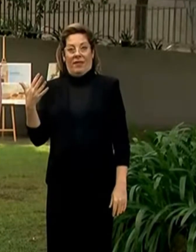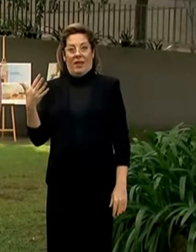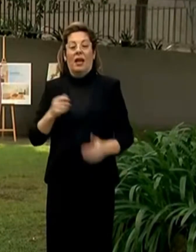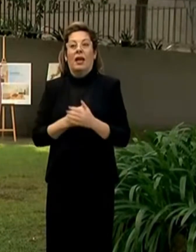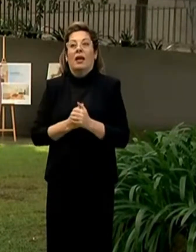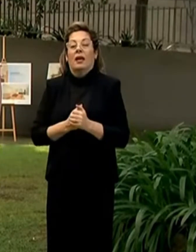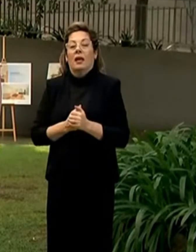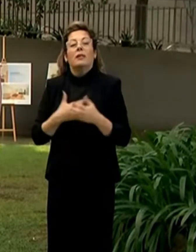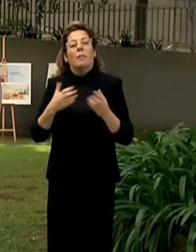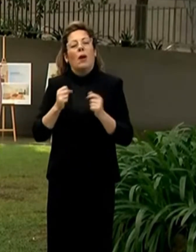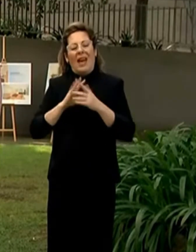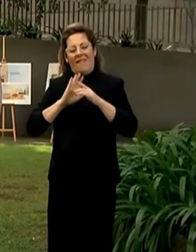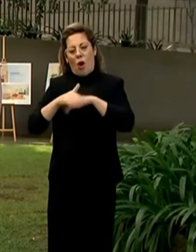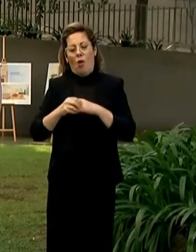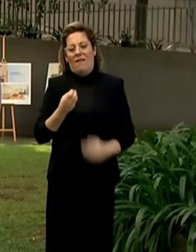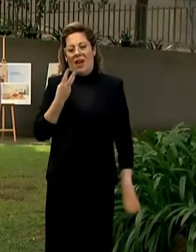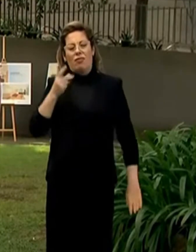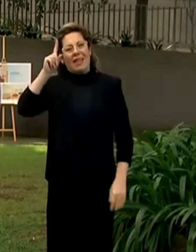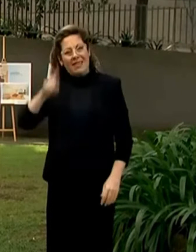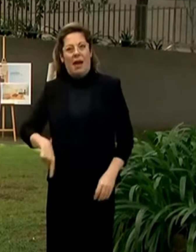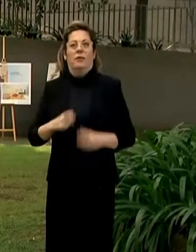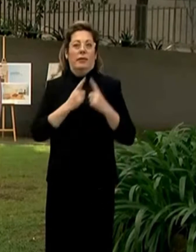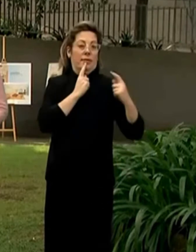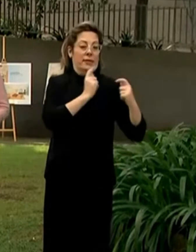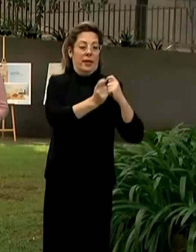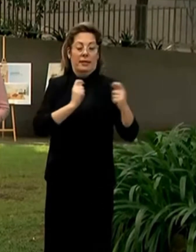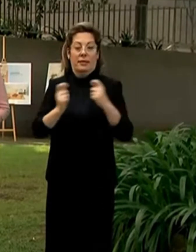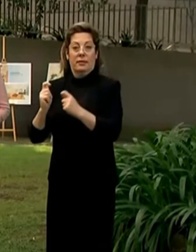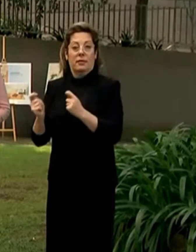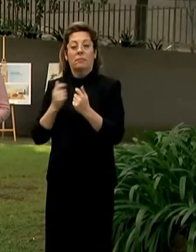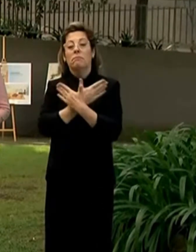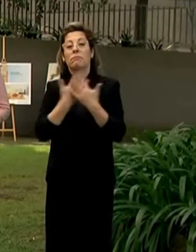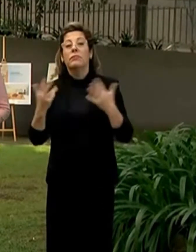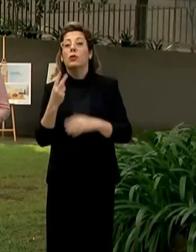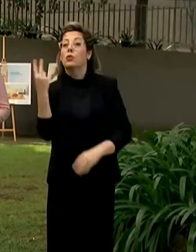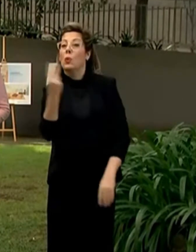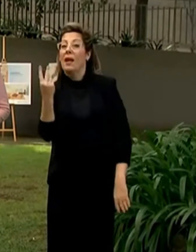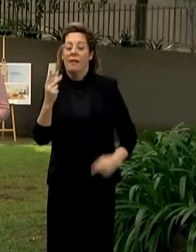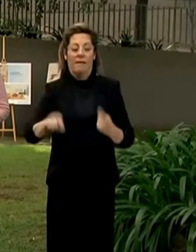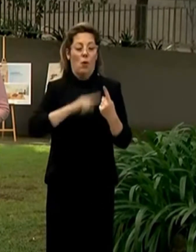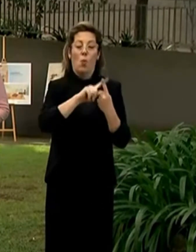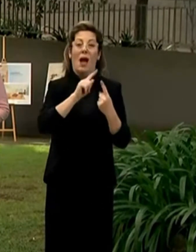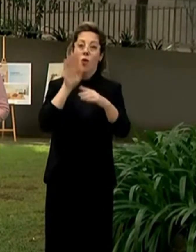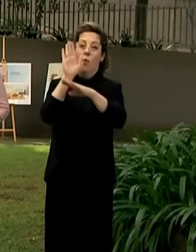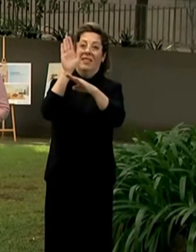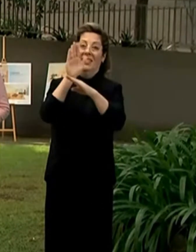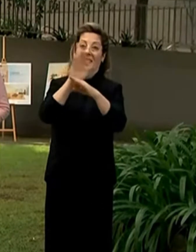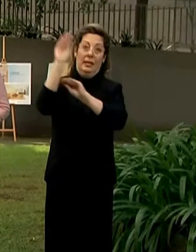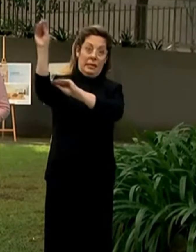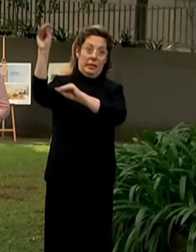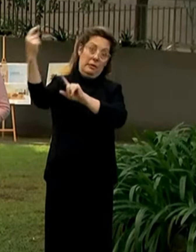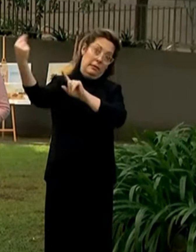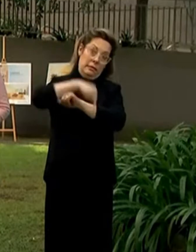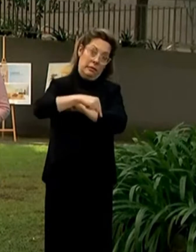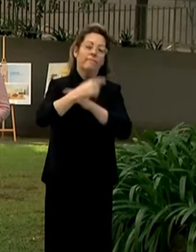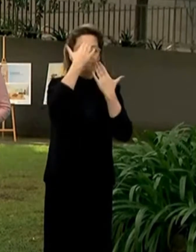22,427 tests. Of the new cases, one was a traveller in hotel quarantine. 3 cases attended the Apollo